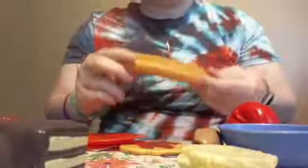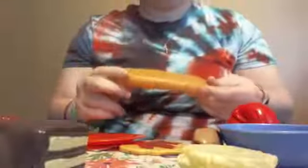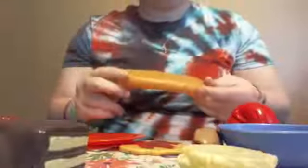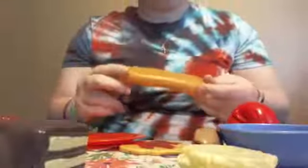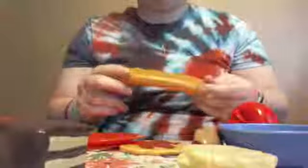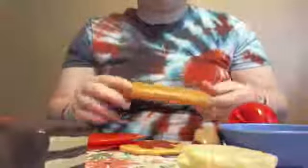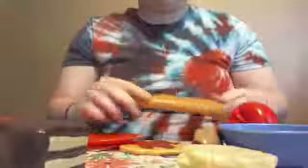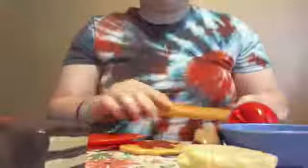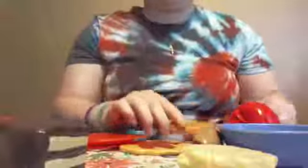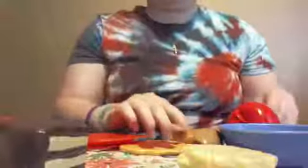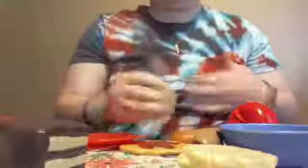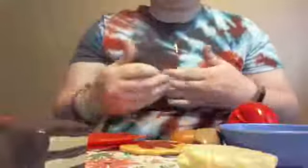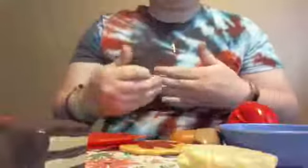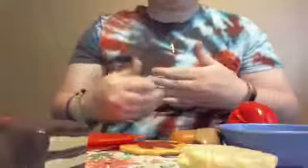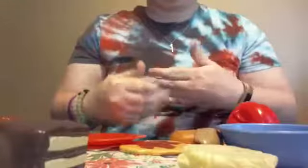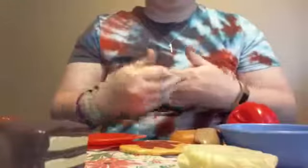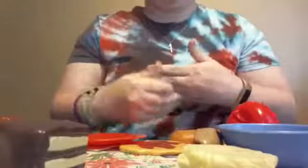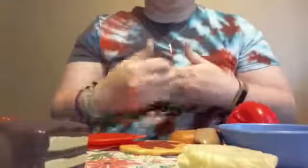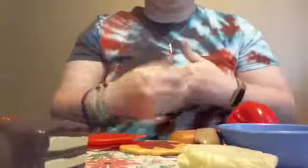This one is going to represent our bread.